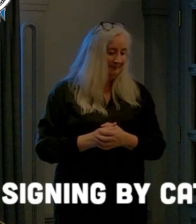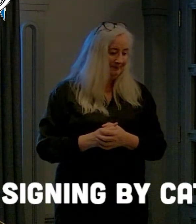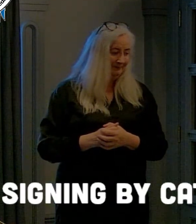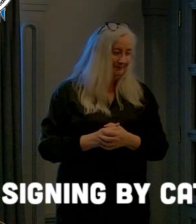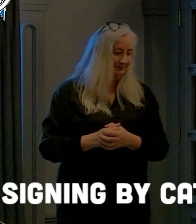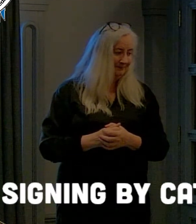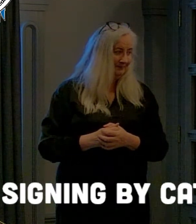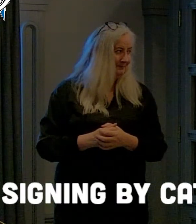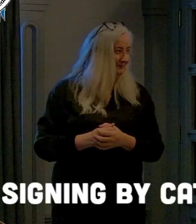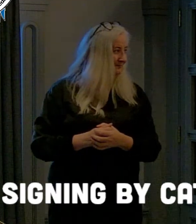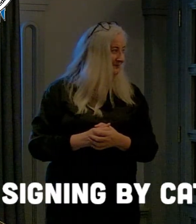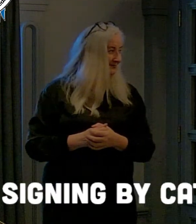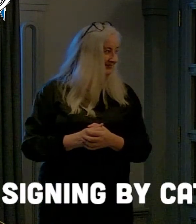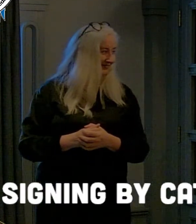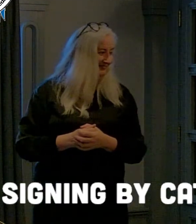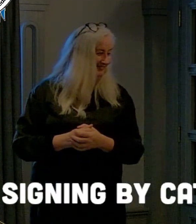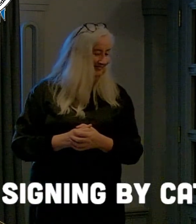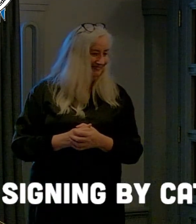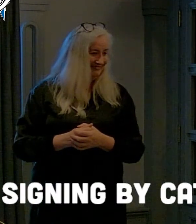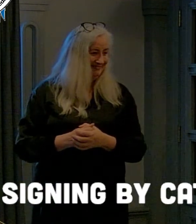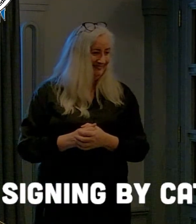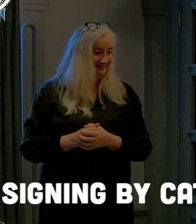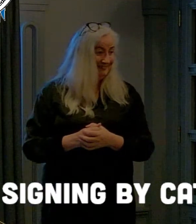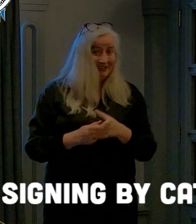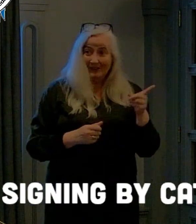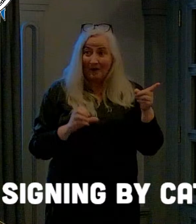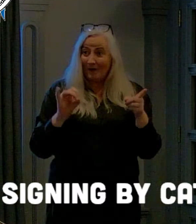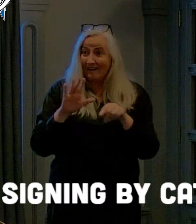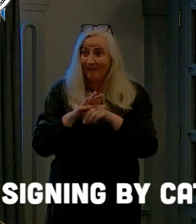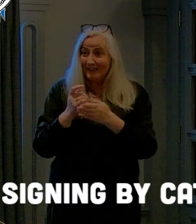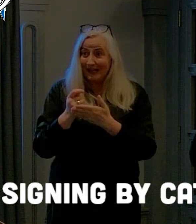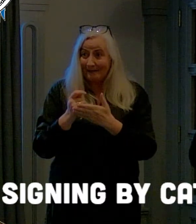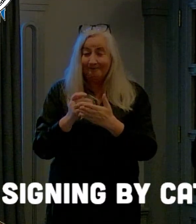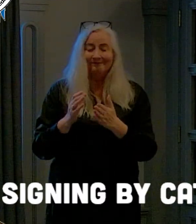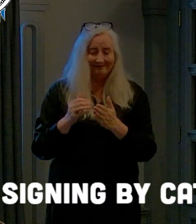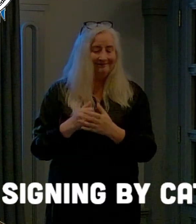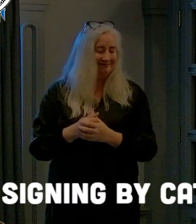So I also sit on, are we okay for time? Yep.